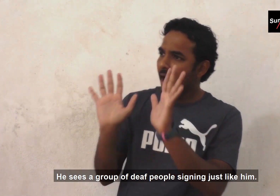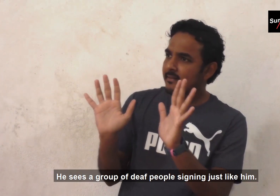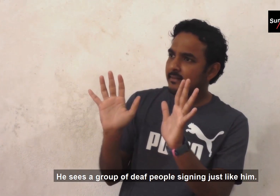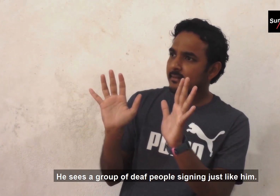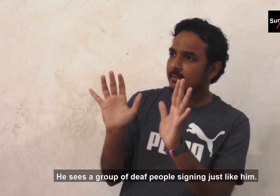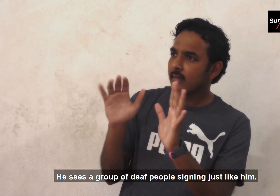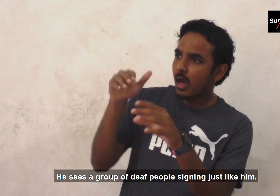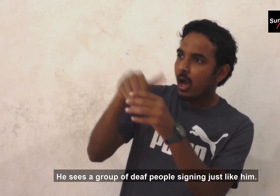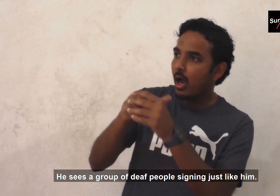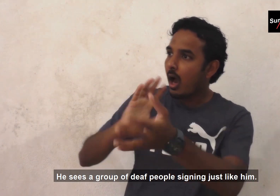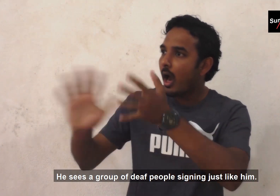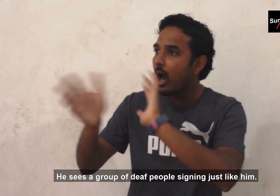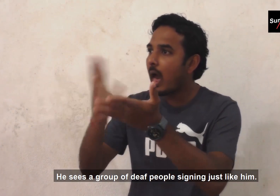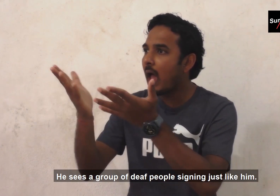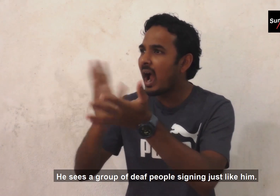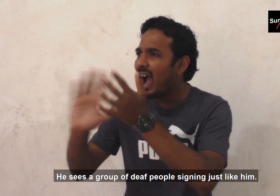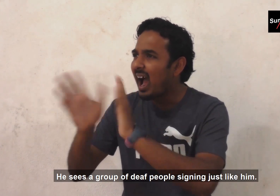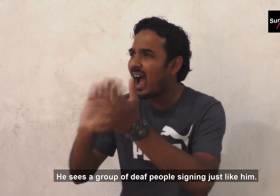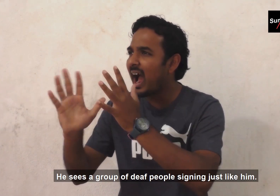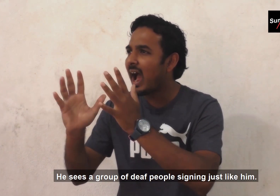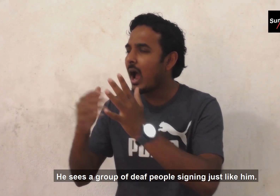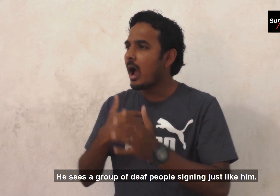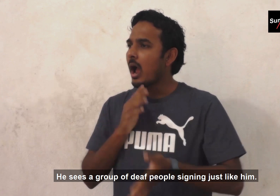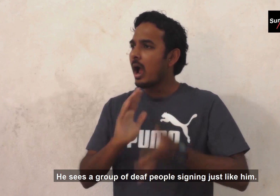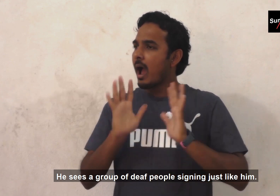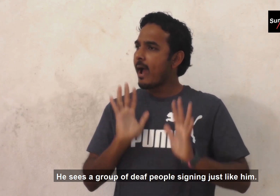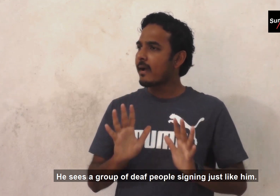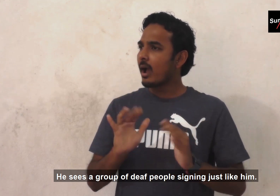He sees a group of deaf people signing just like him.